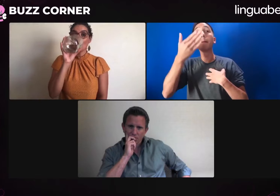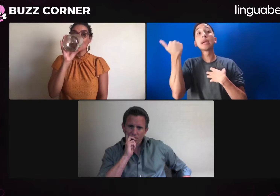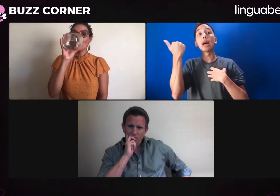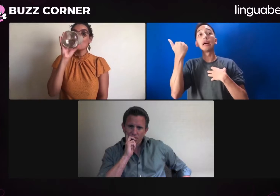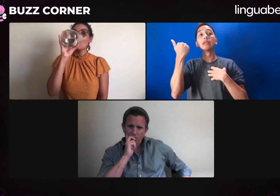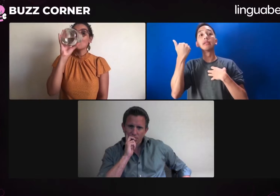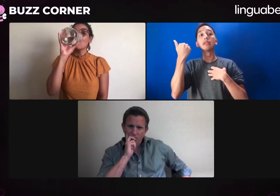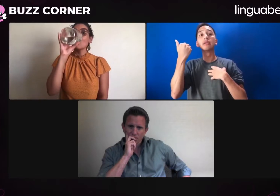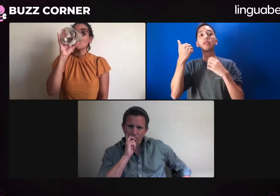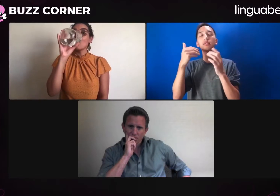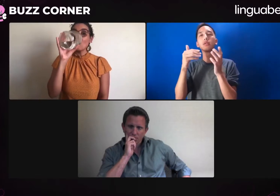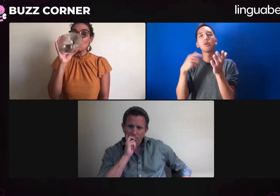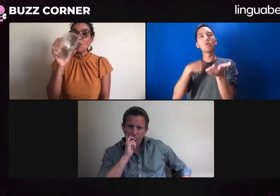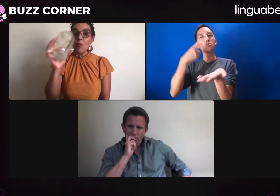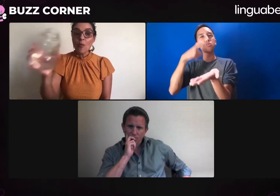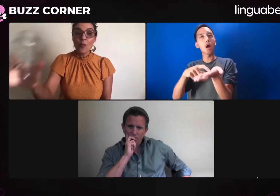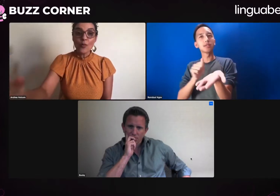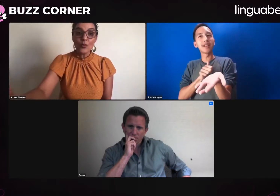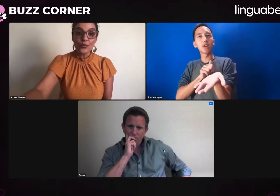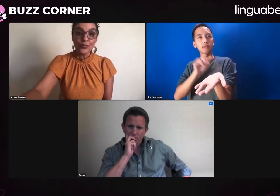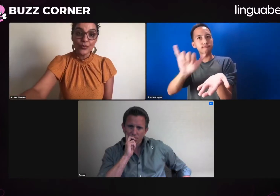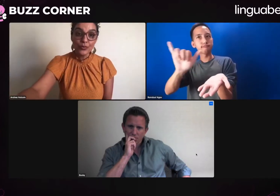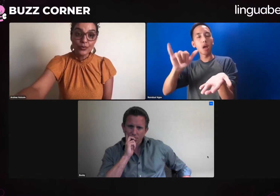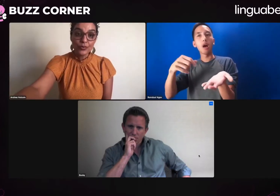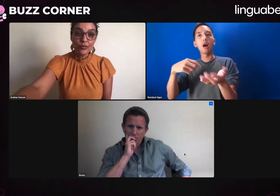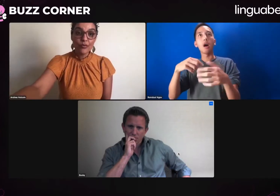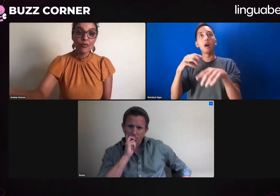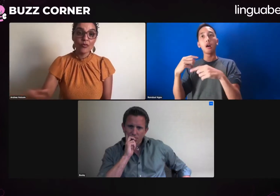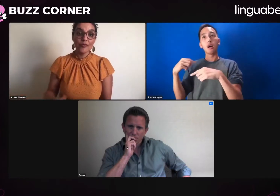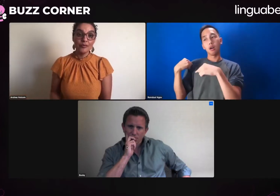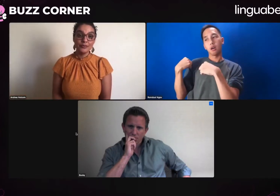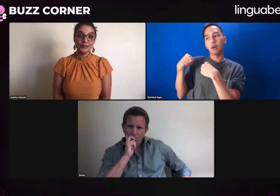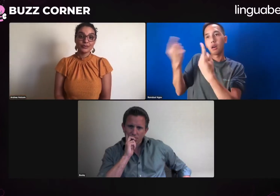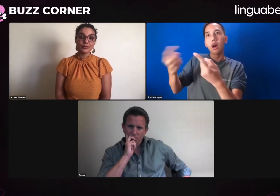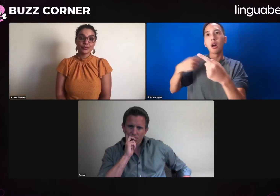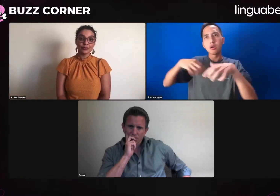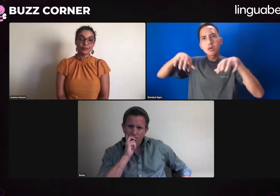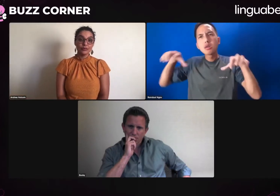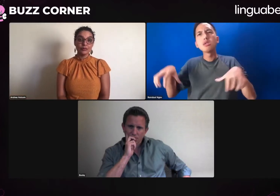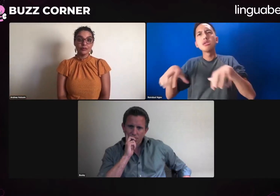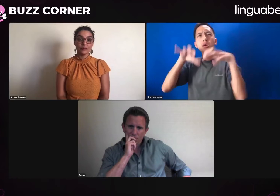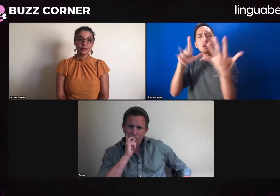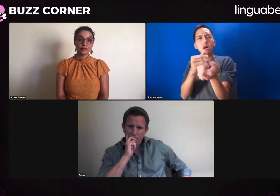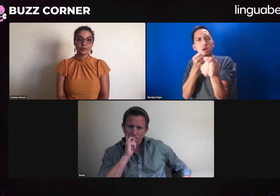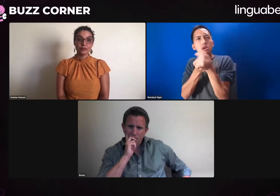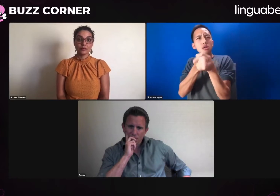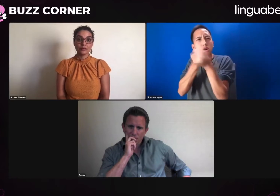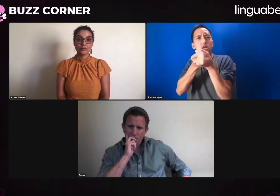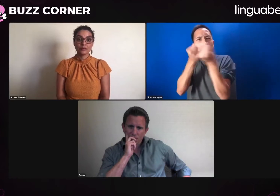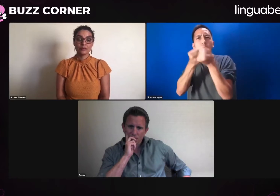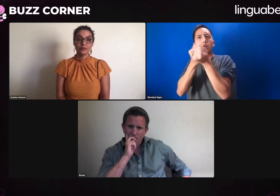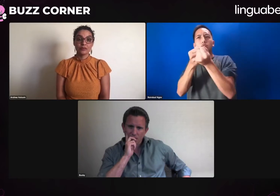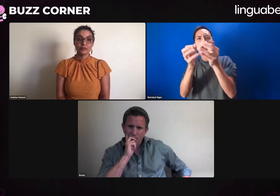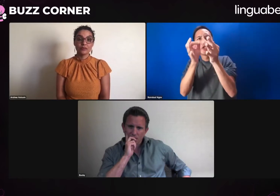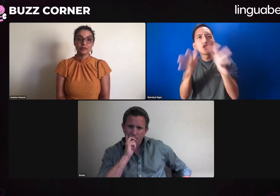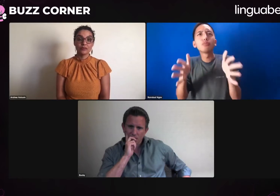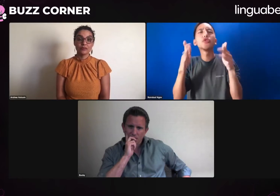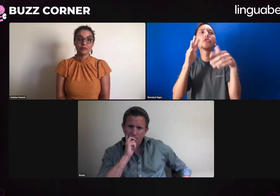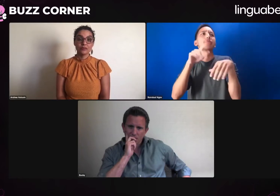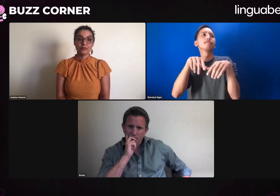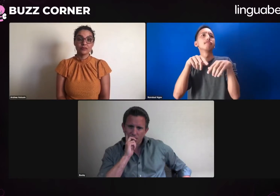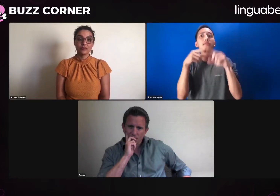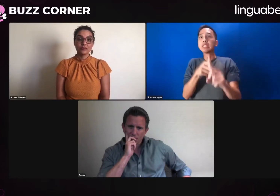I've always felt a little disappointed, I must say, because I recognize even within myself that over time, I've